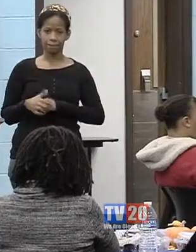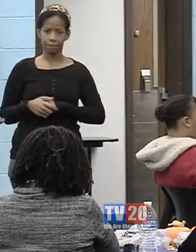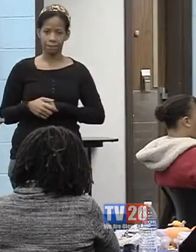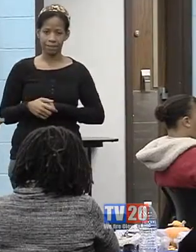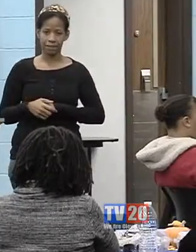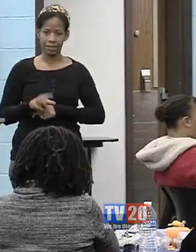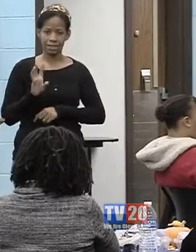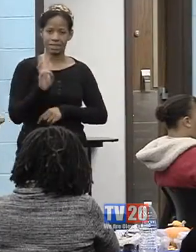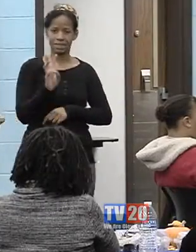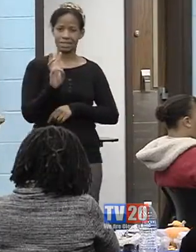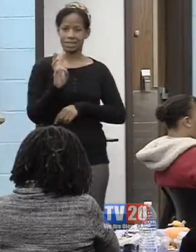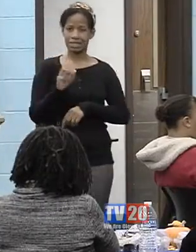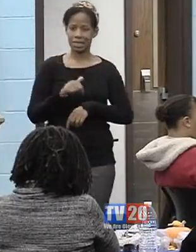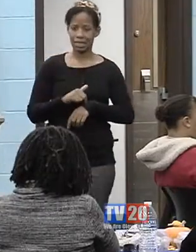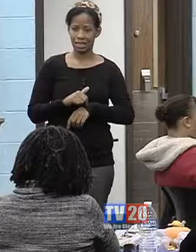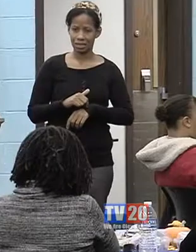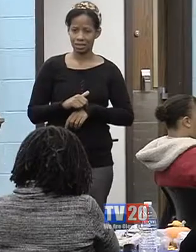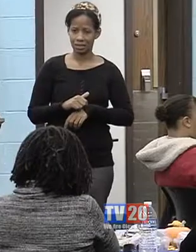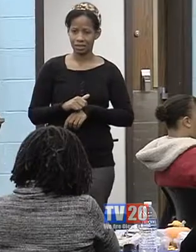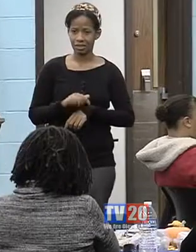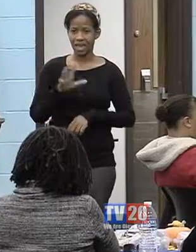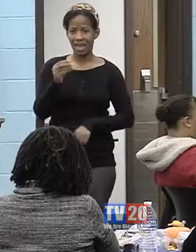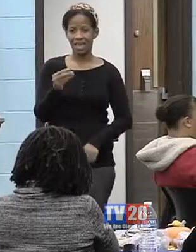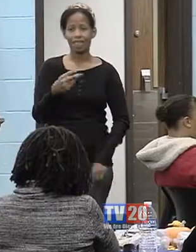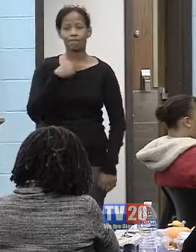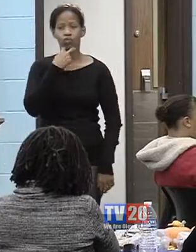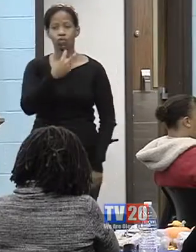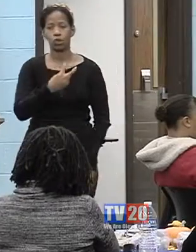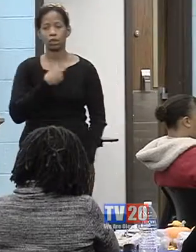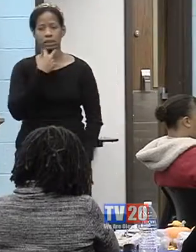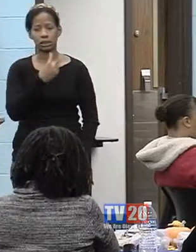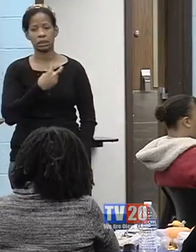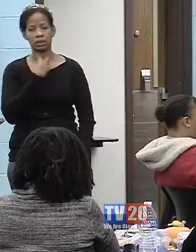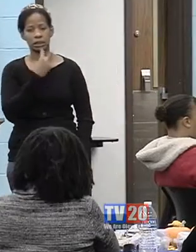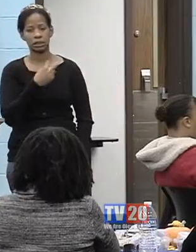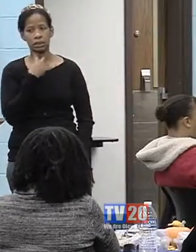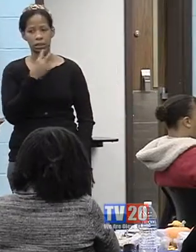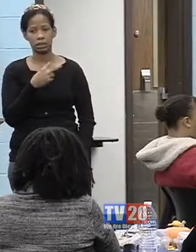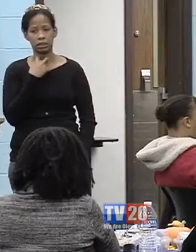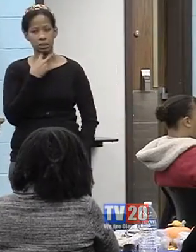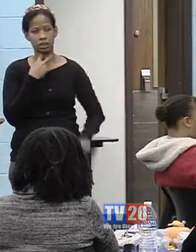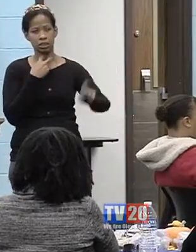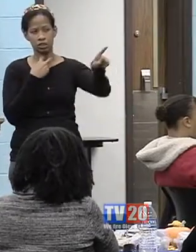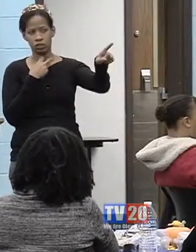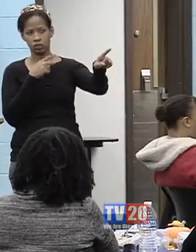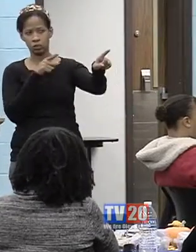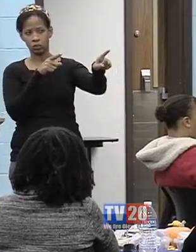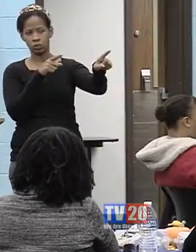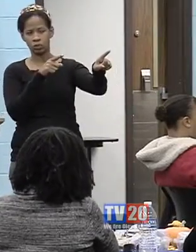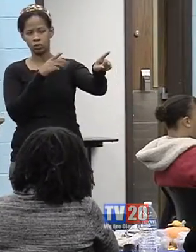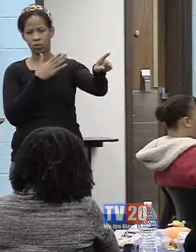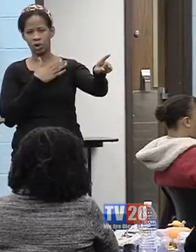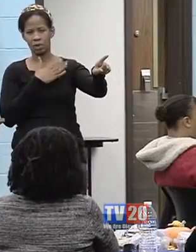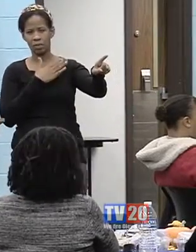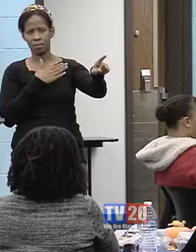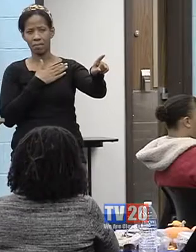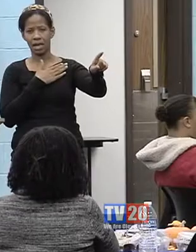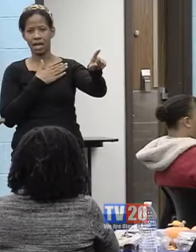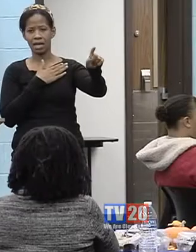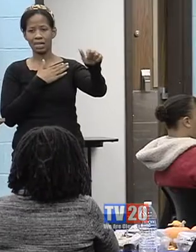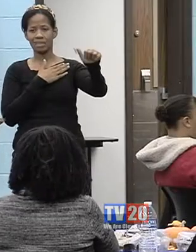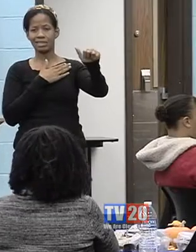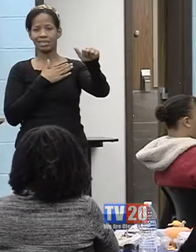And I know where your voice is speaking to me from. So right now, you are currently like at my 10,